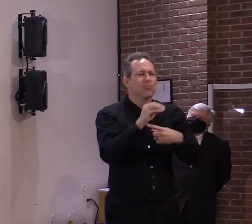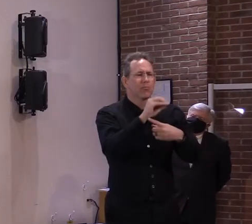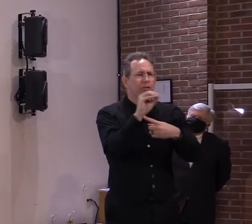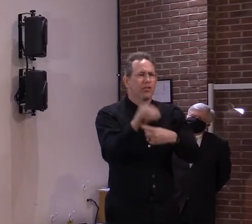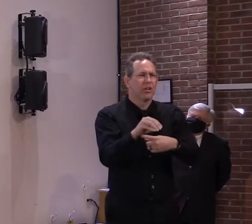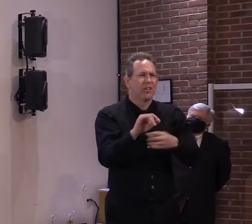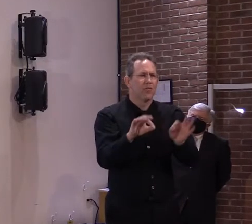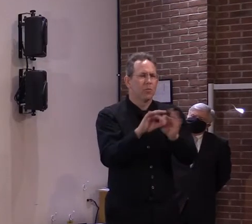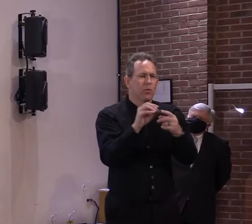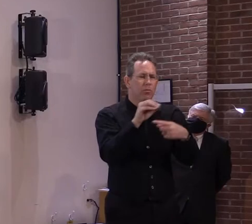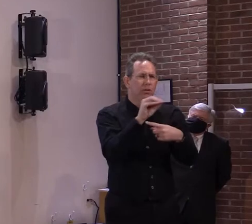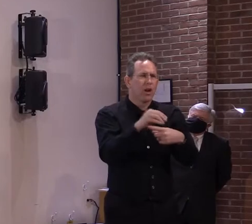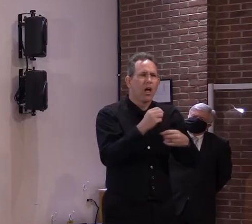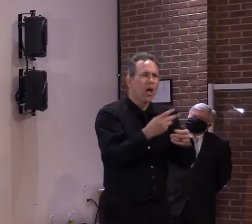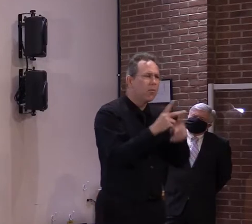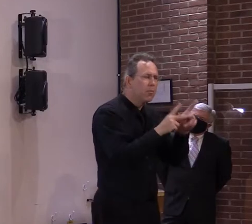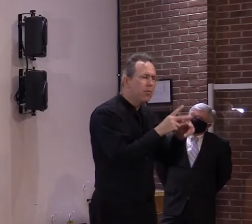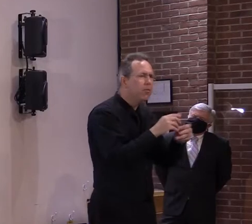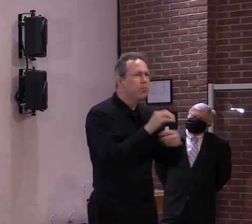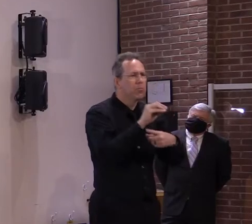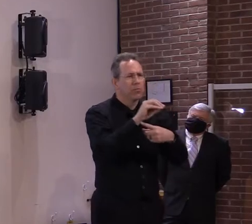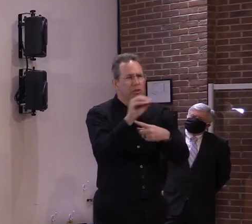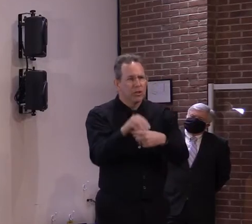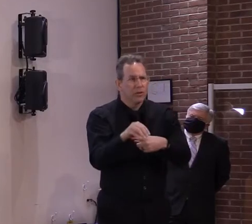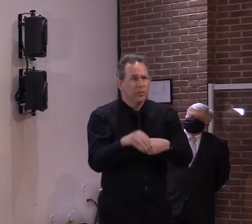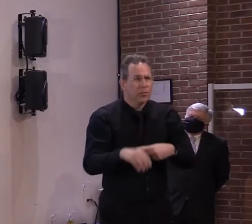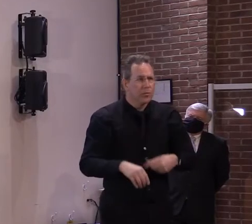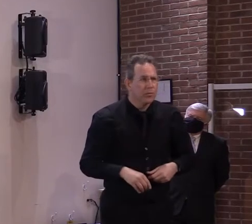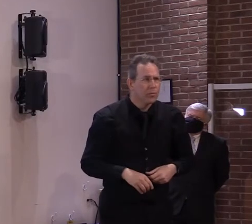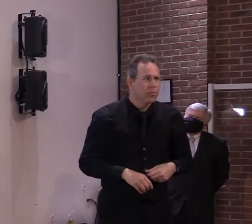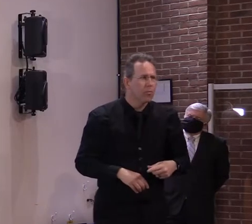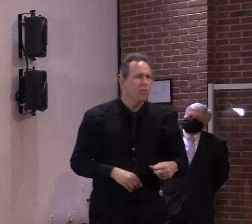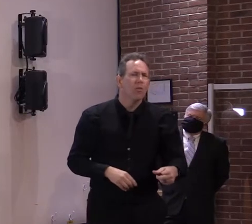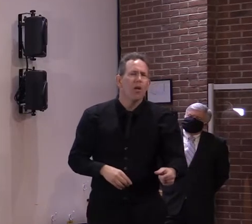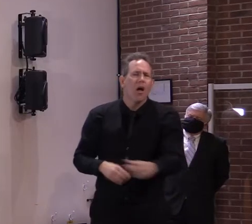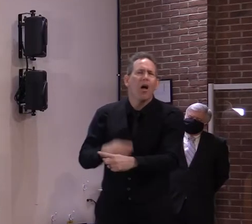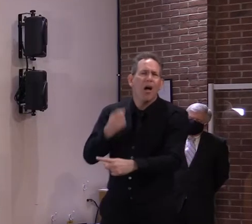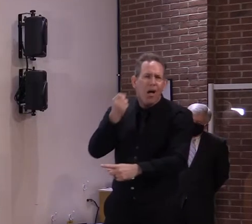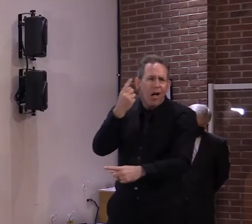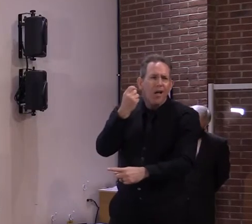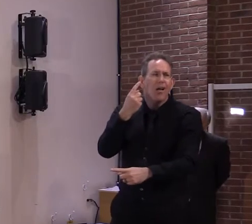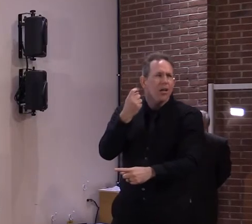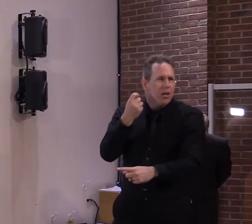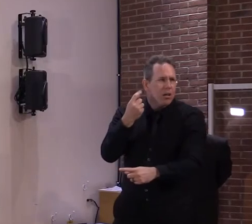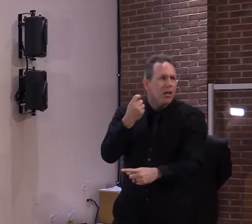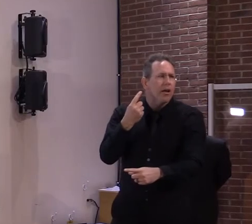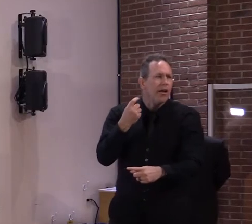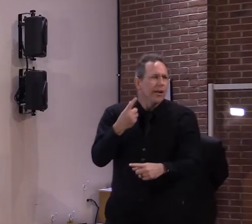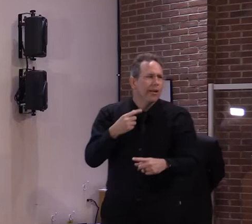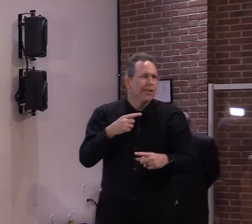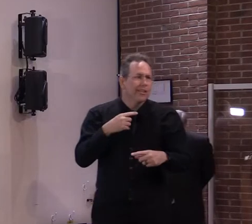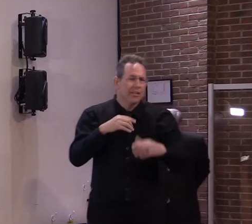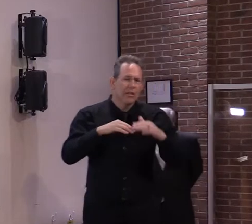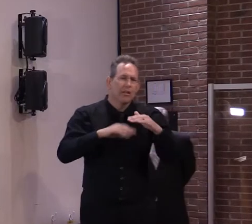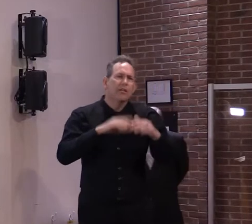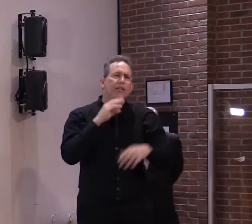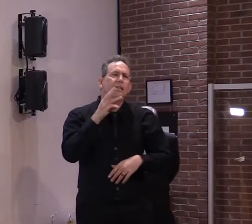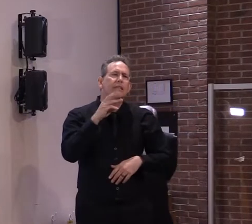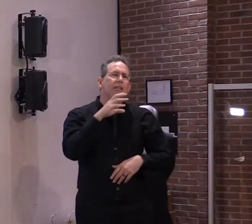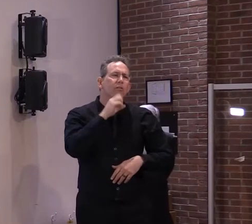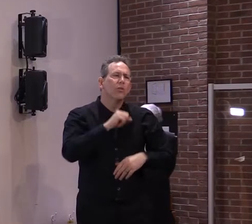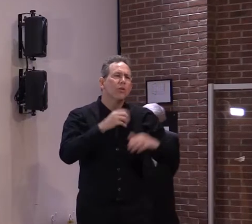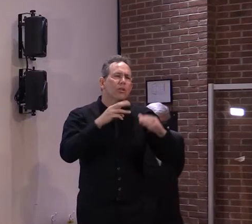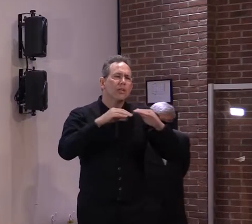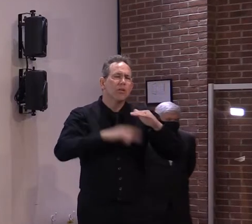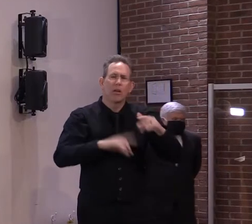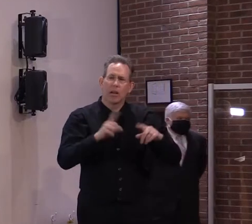Got it. I was thinking more in the context of the kids who can't get vaccinated for a little bit, and what if we saw among that